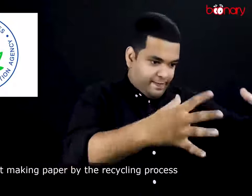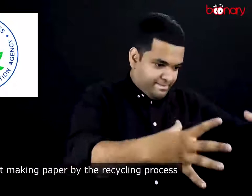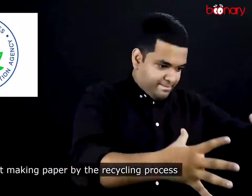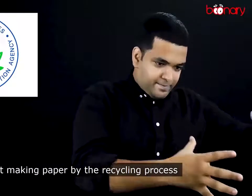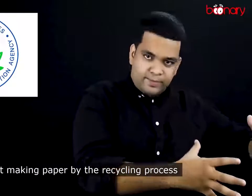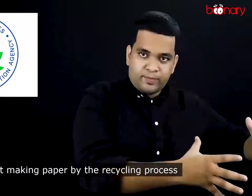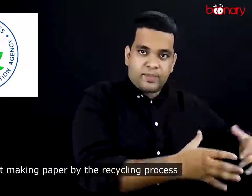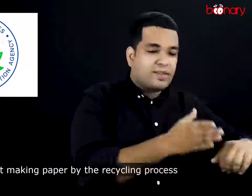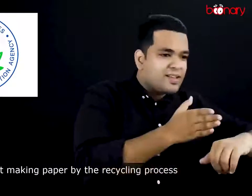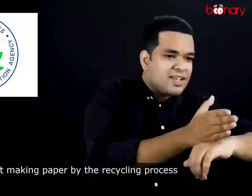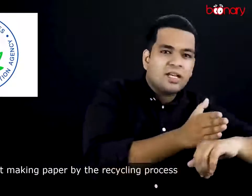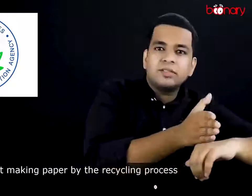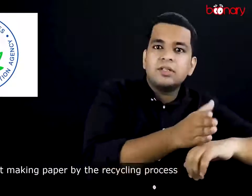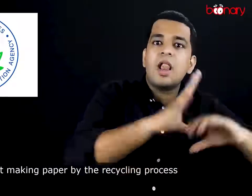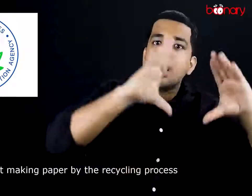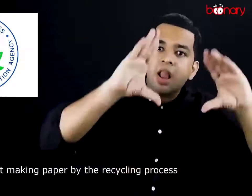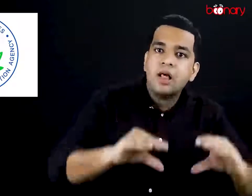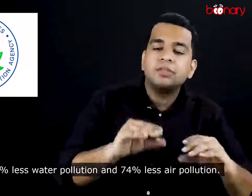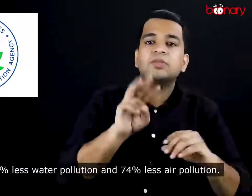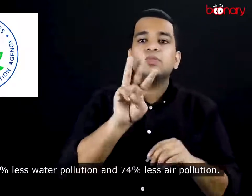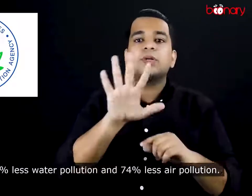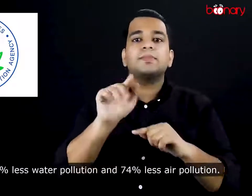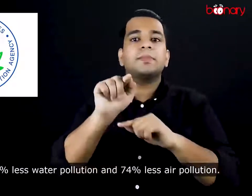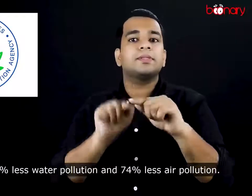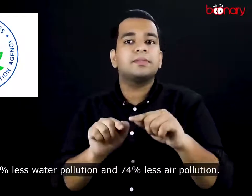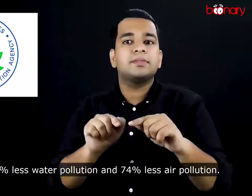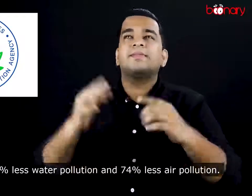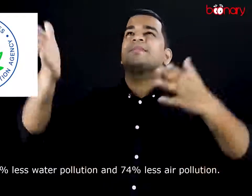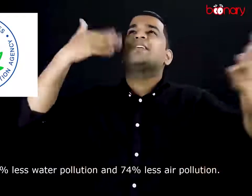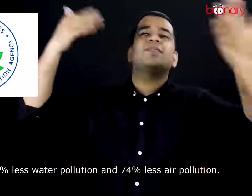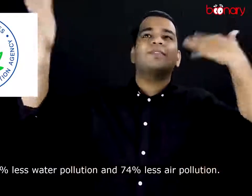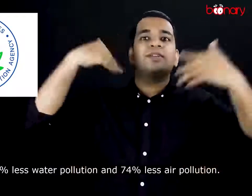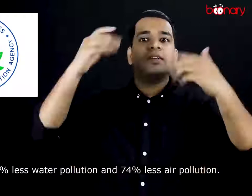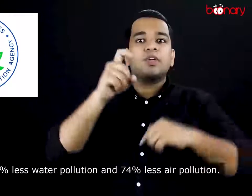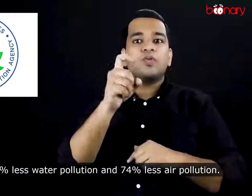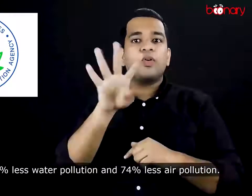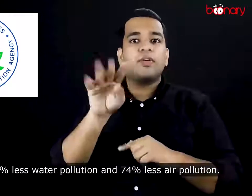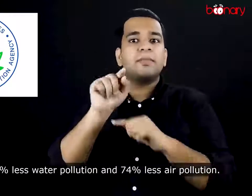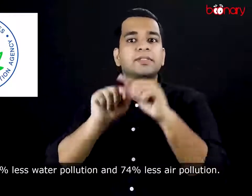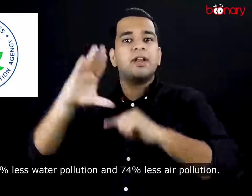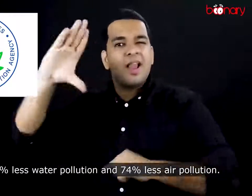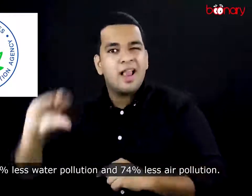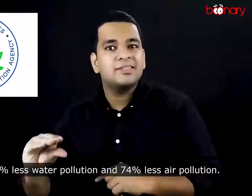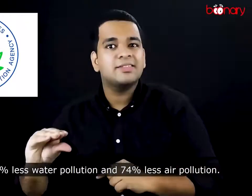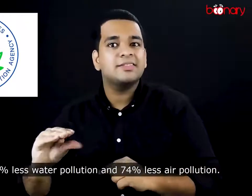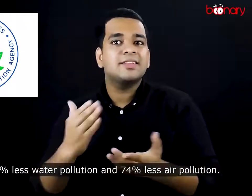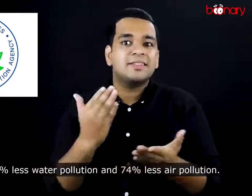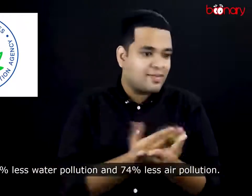the recycling process causes 35% less water pollution and 74% less air